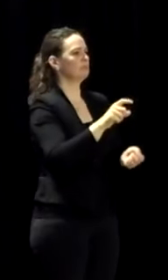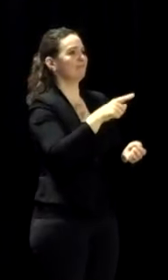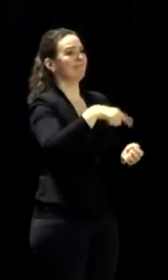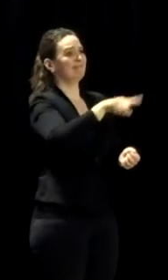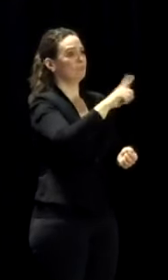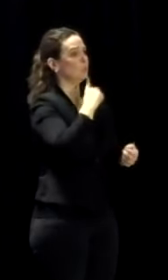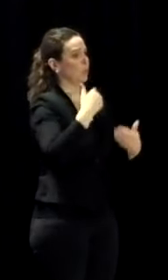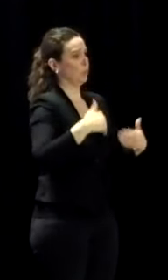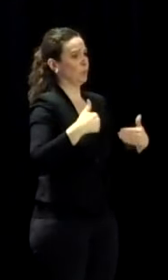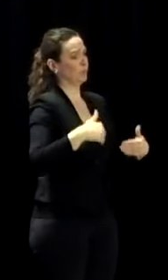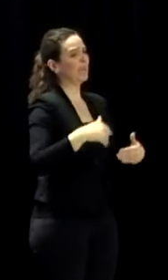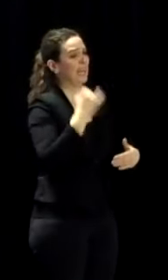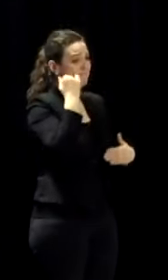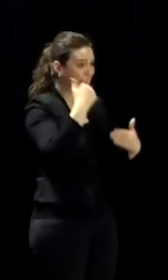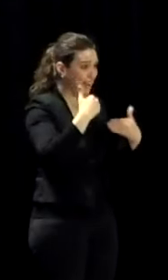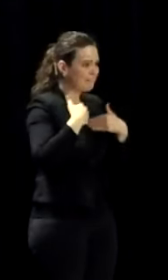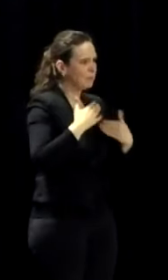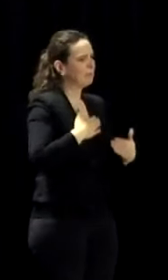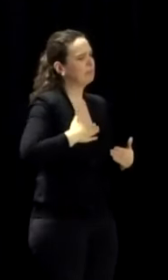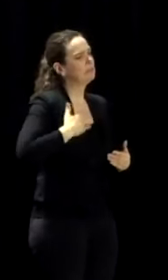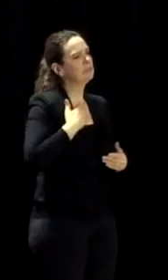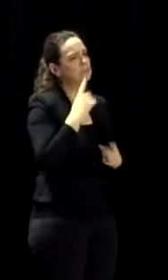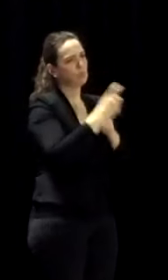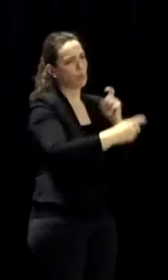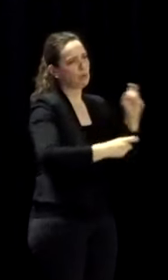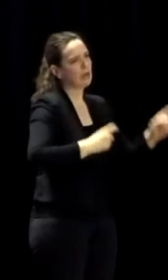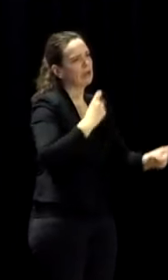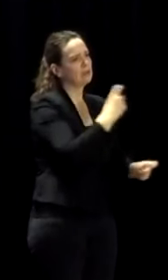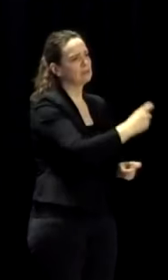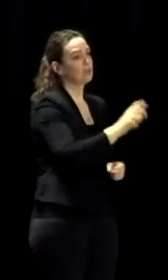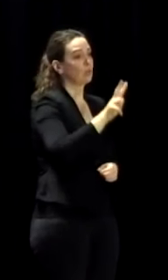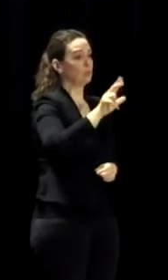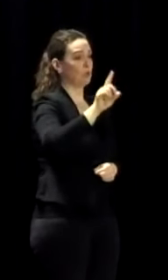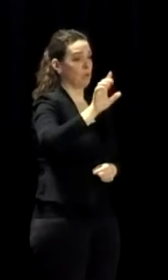these supplies, please look at donating them,